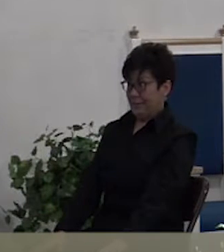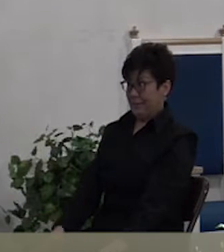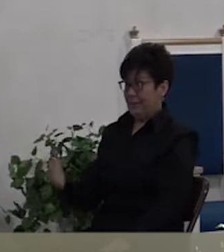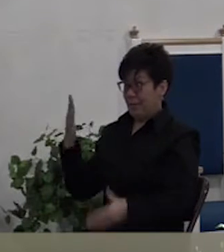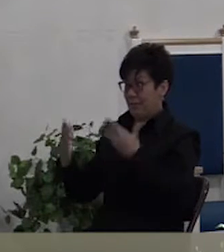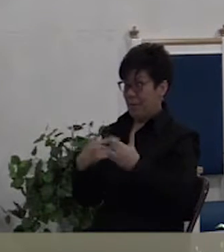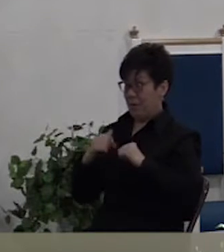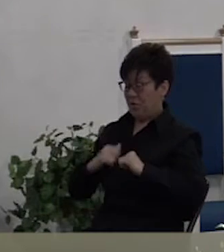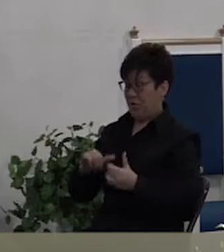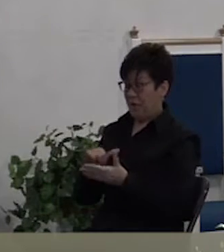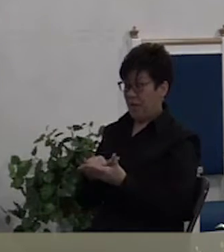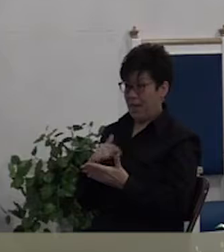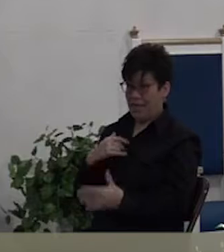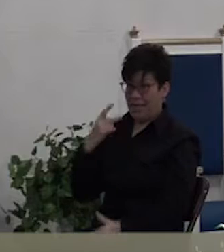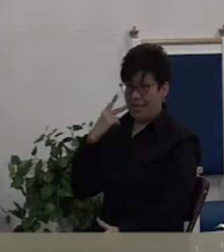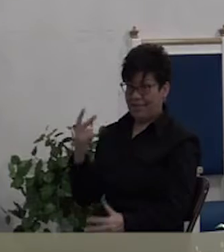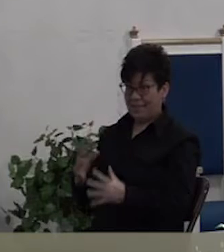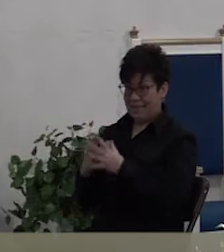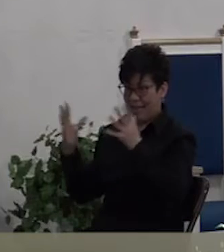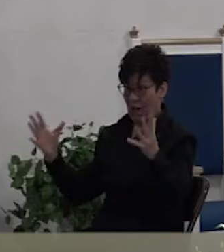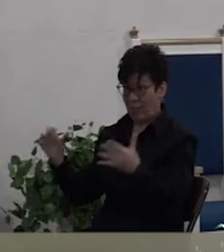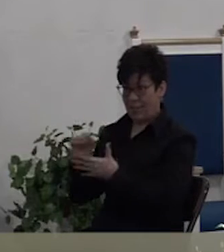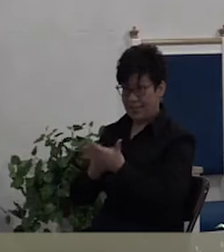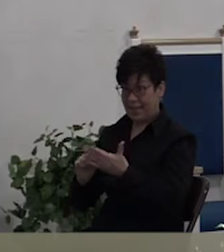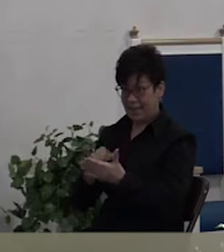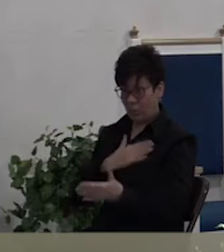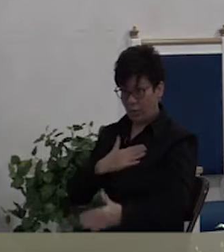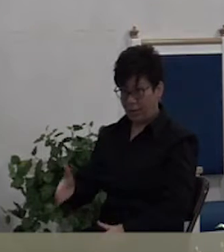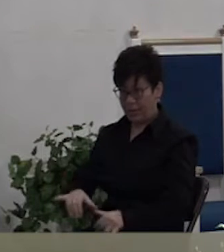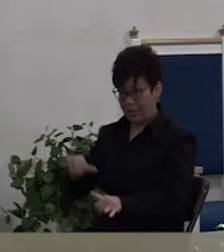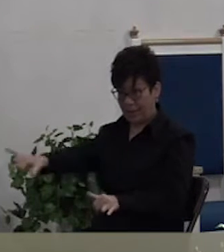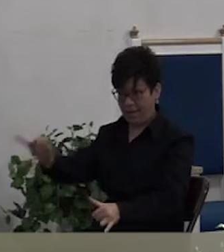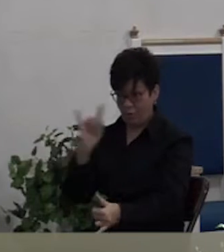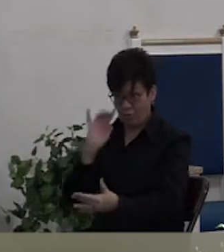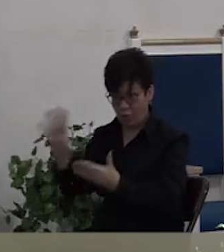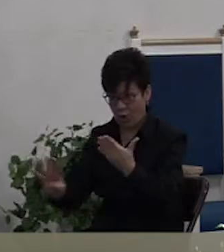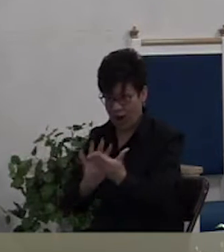I might try that and just see how many of the saints is willing to stay for 4 hours